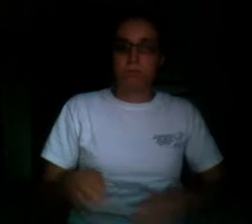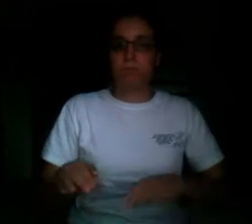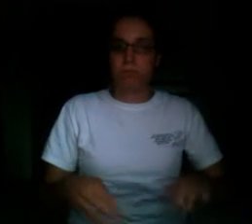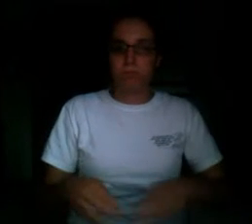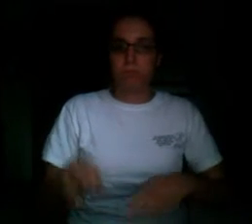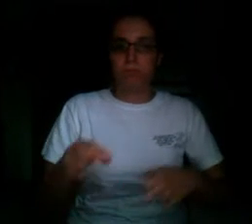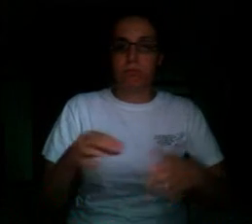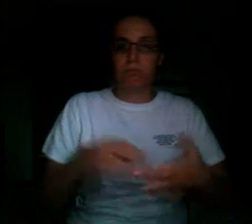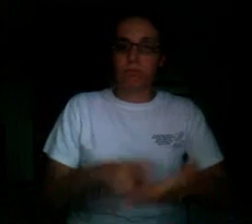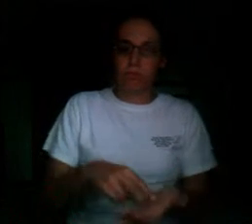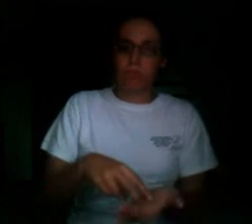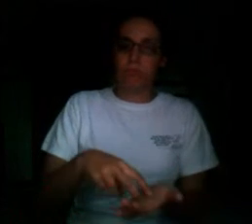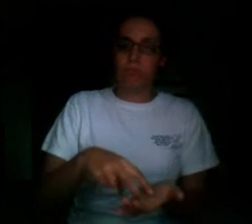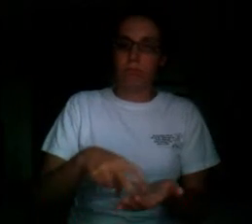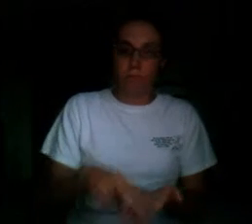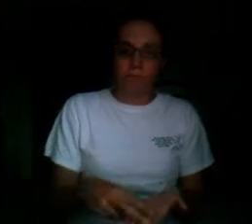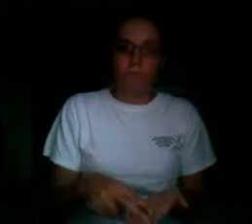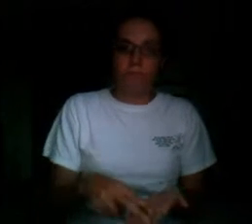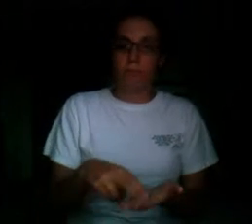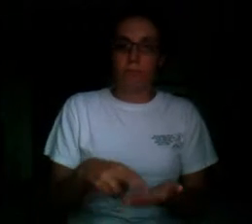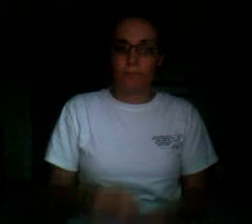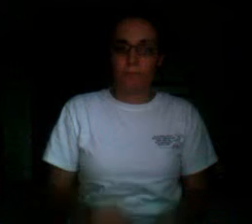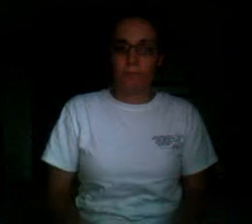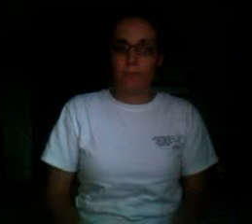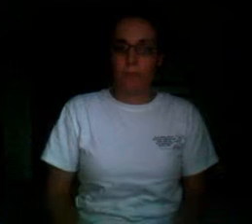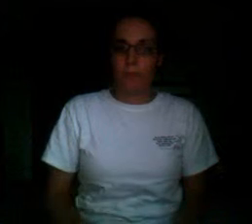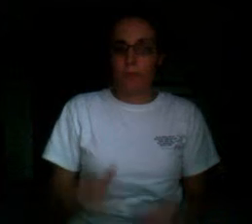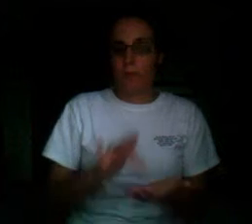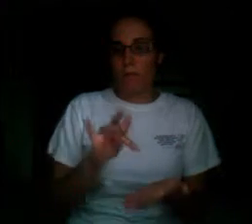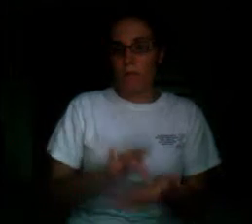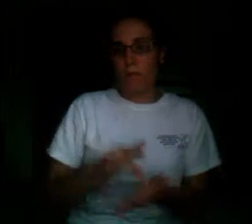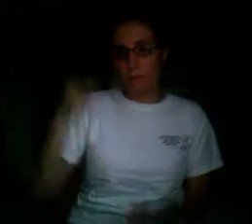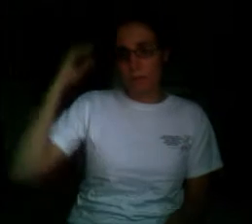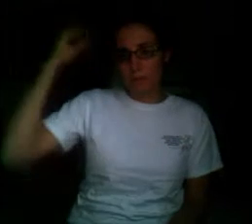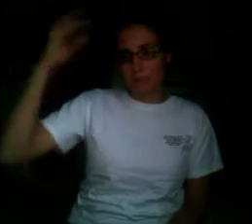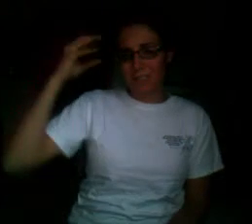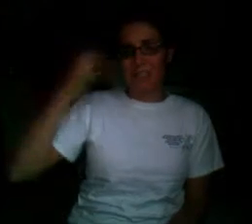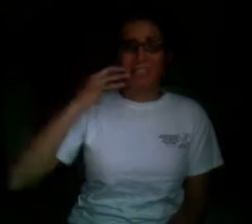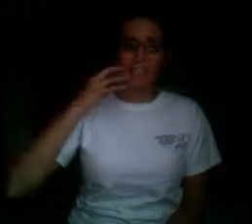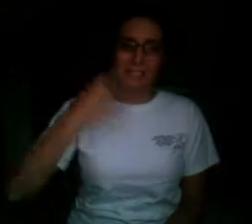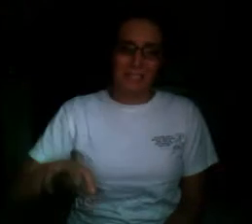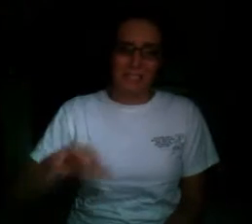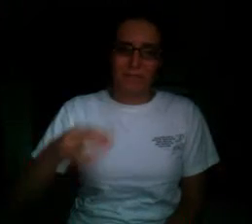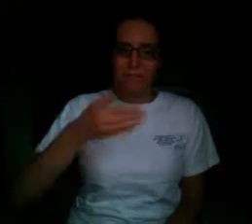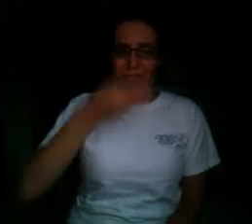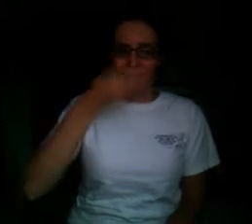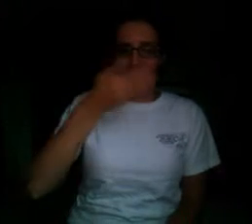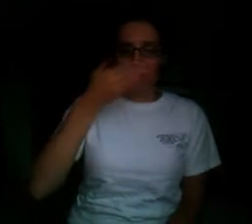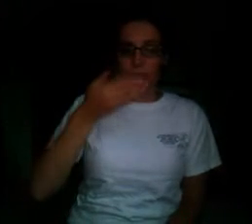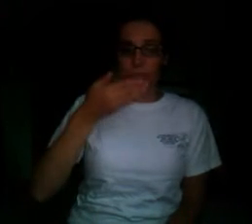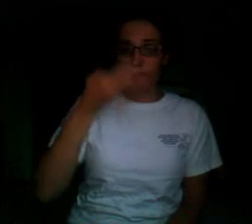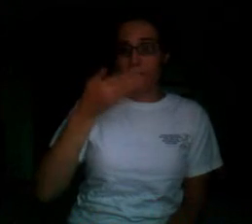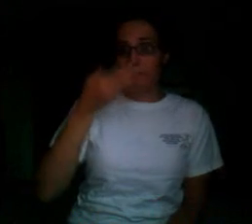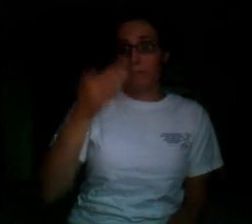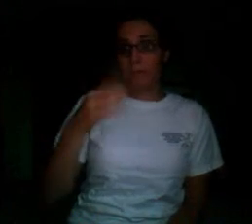back, and across the middle. The sunshine was hotter, and the smell of the hay rose up sweet and strong.